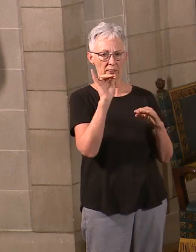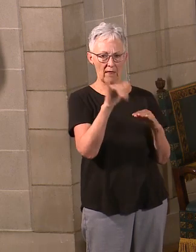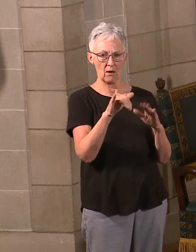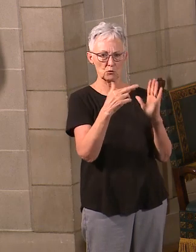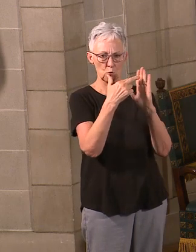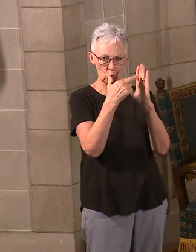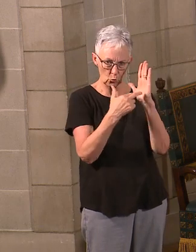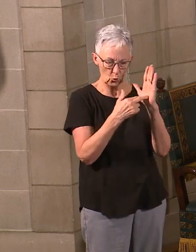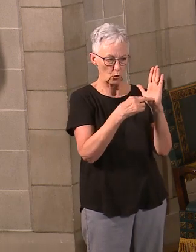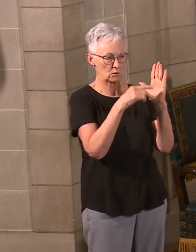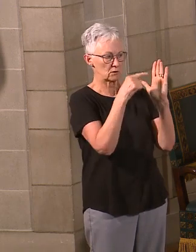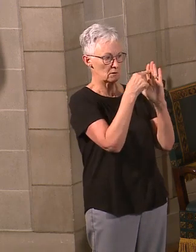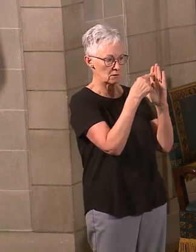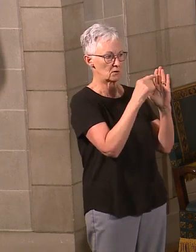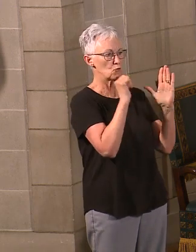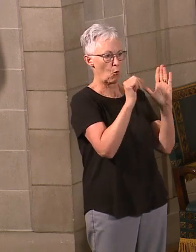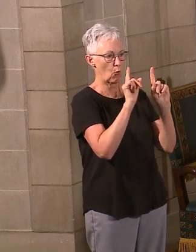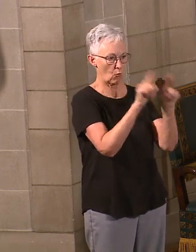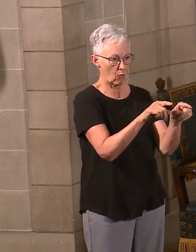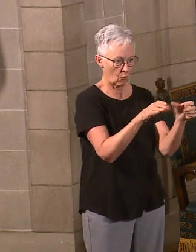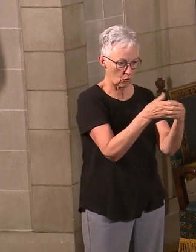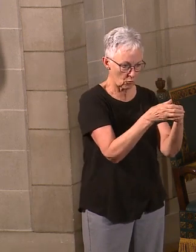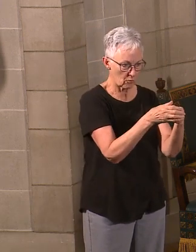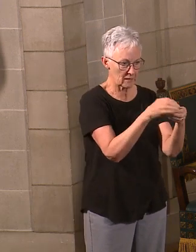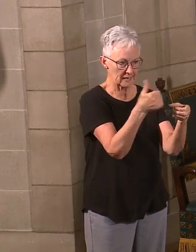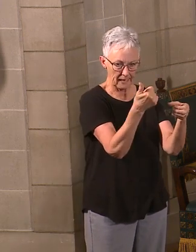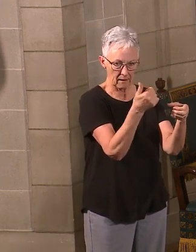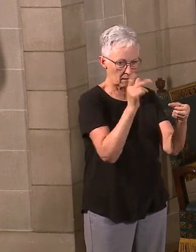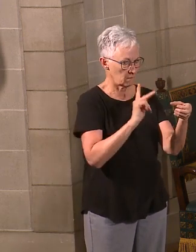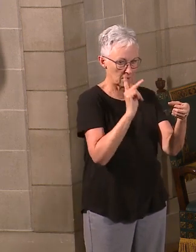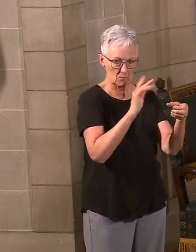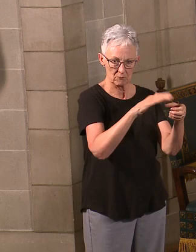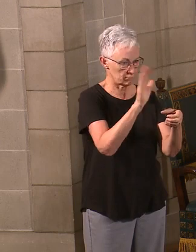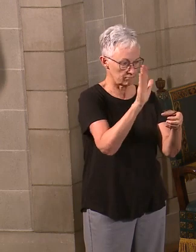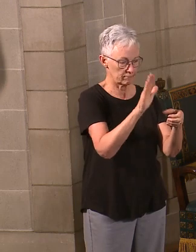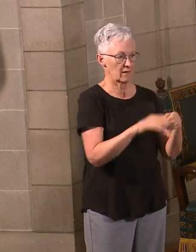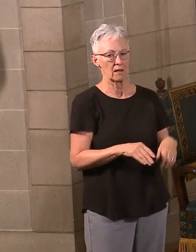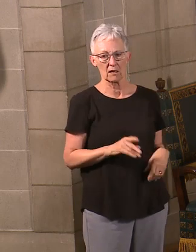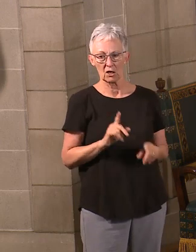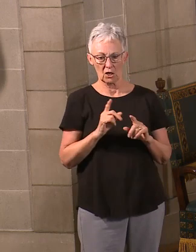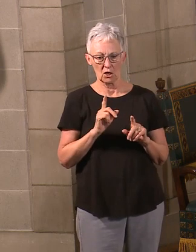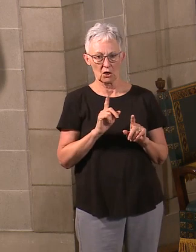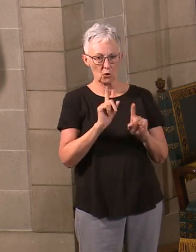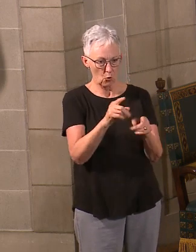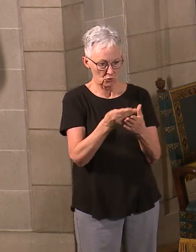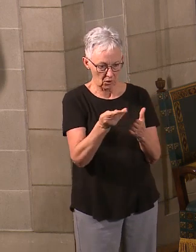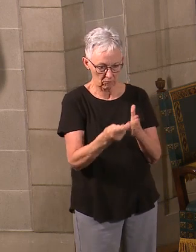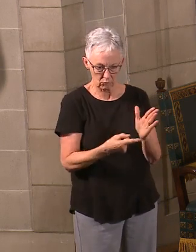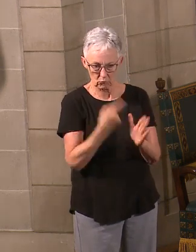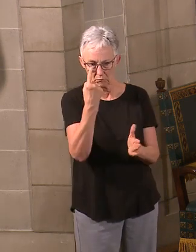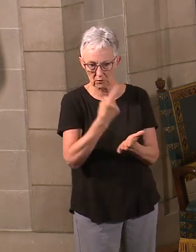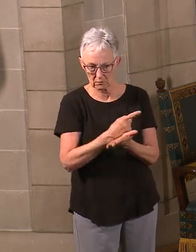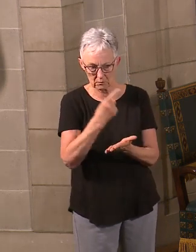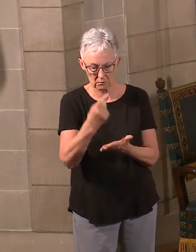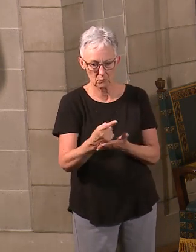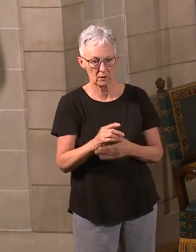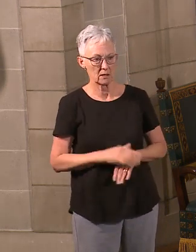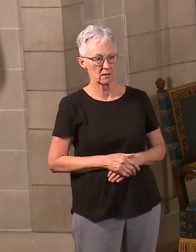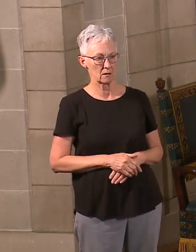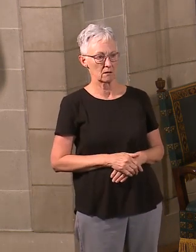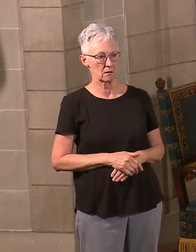people, shop by yourself once a week. All these things will help us limit how the virus is spreading in our state. What do you